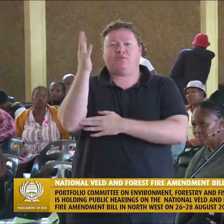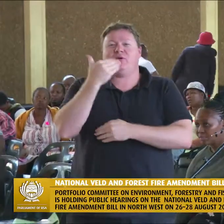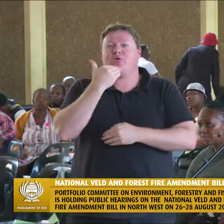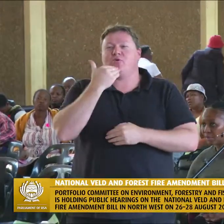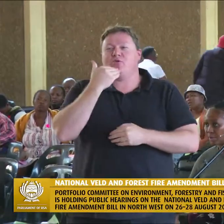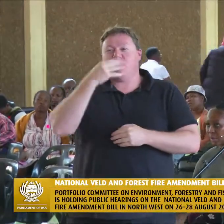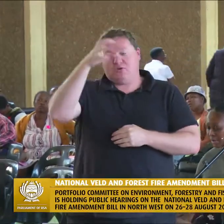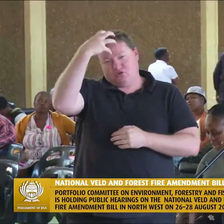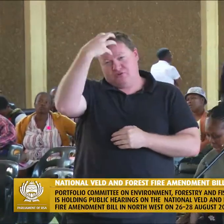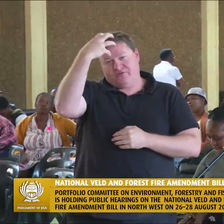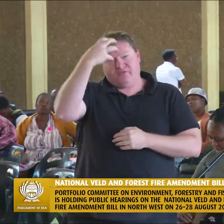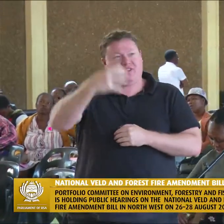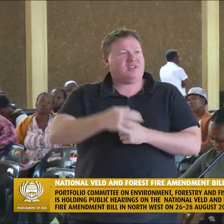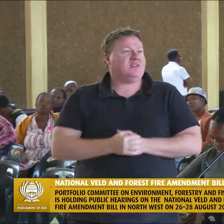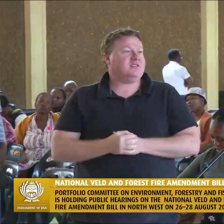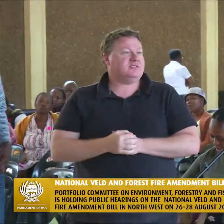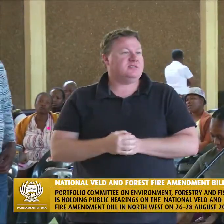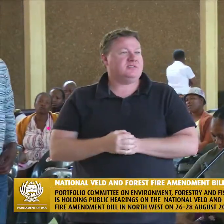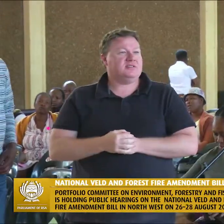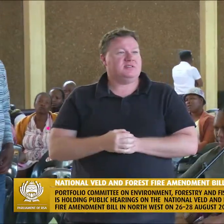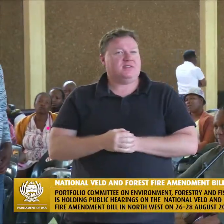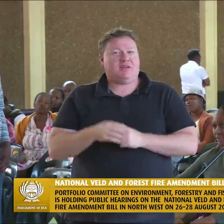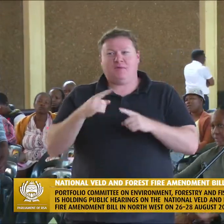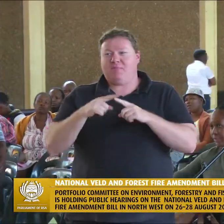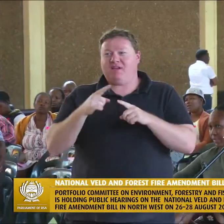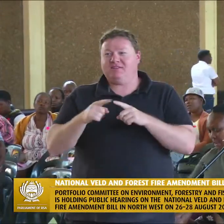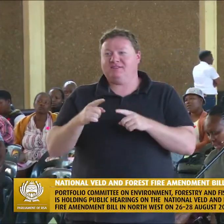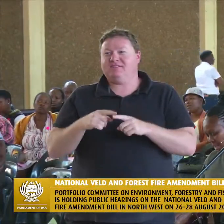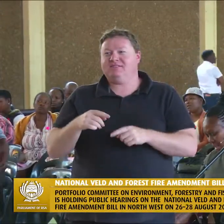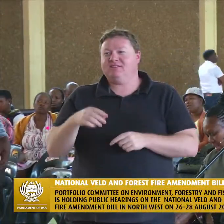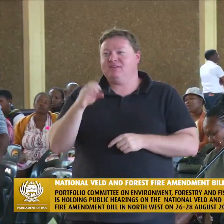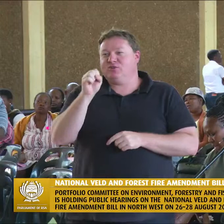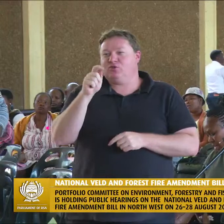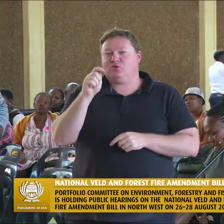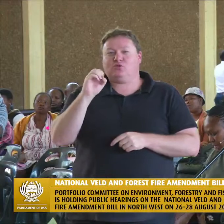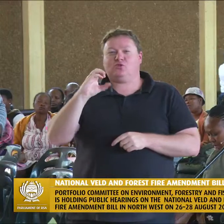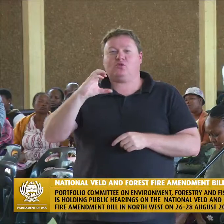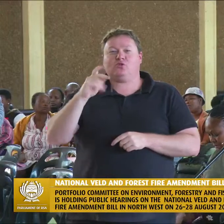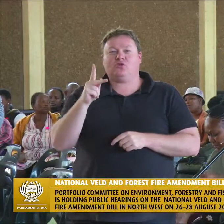but stoke is going to give us a lecture as usual